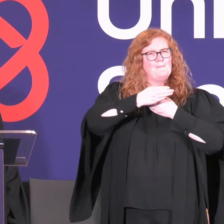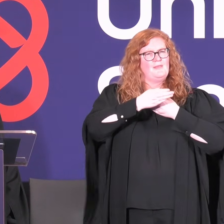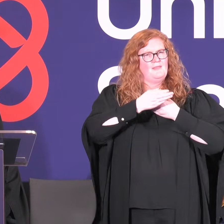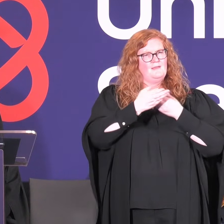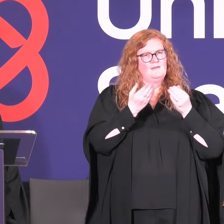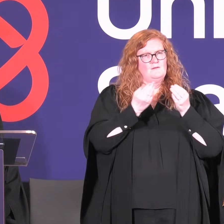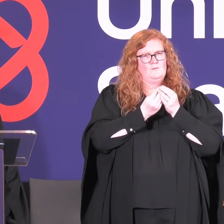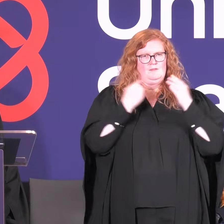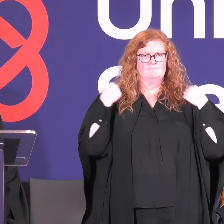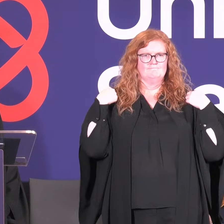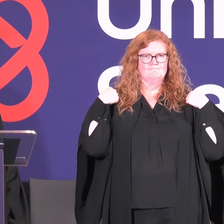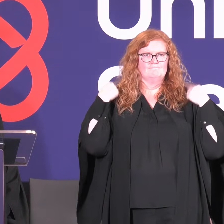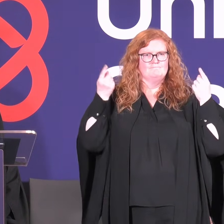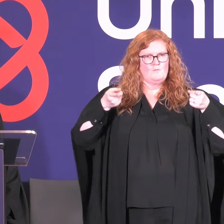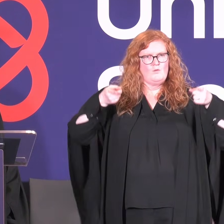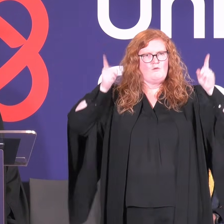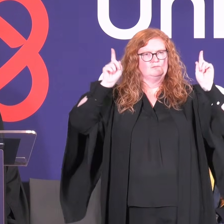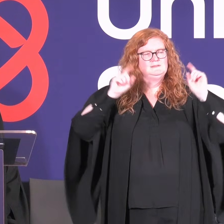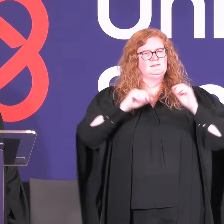as authority.